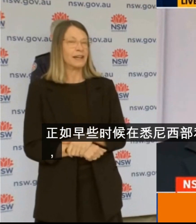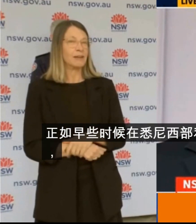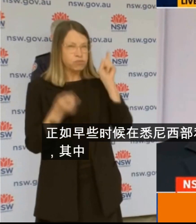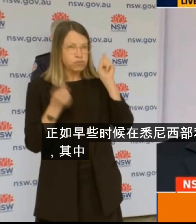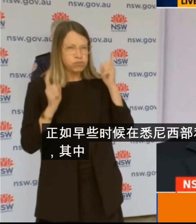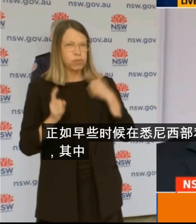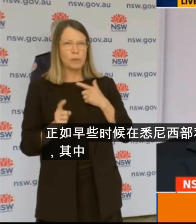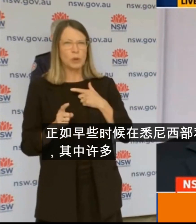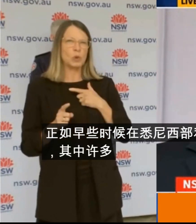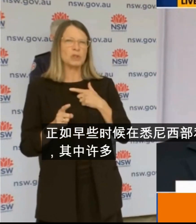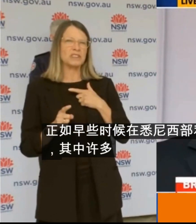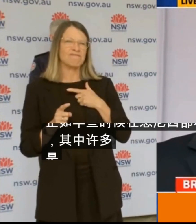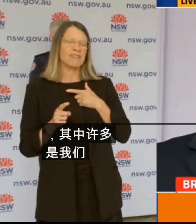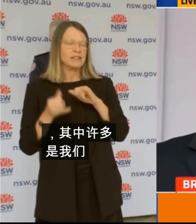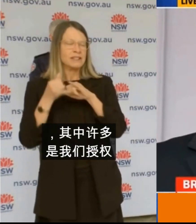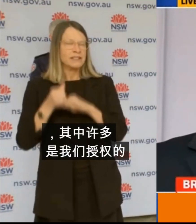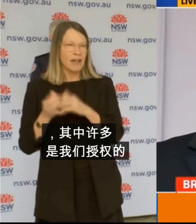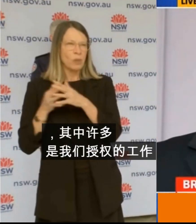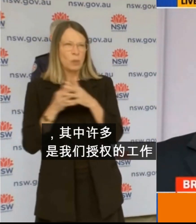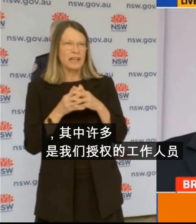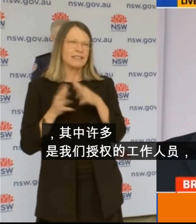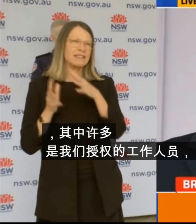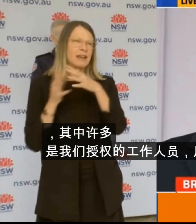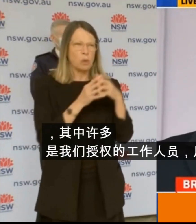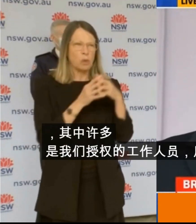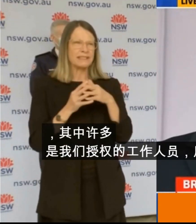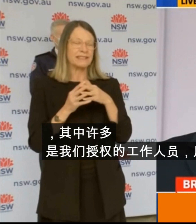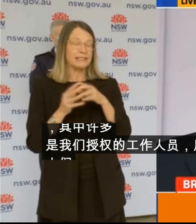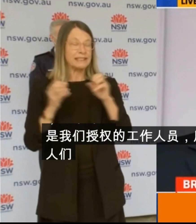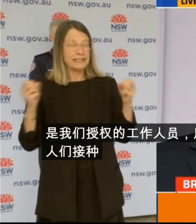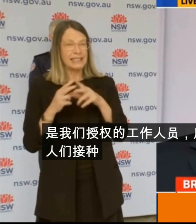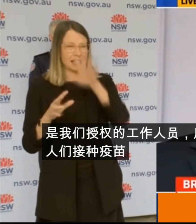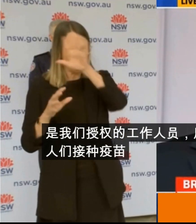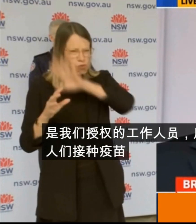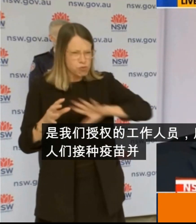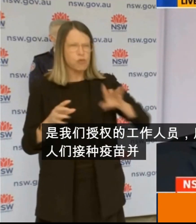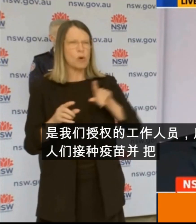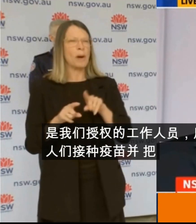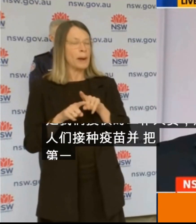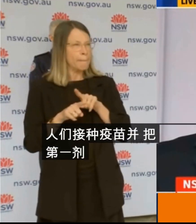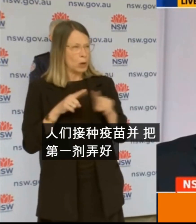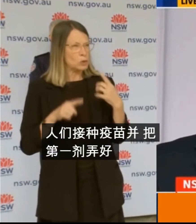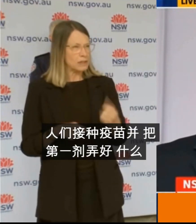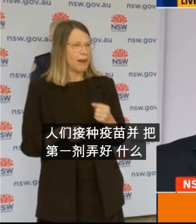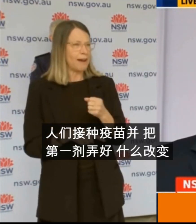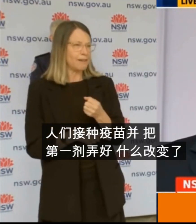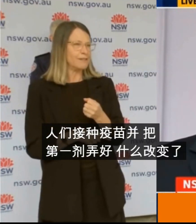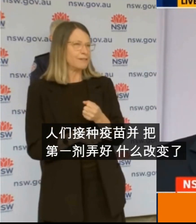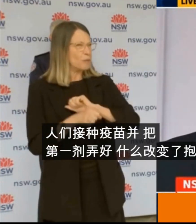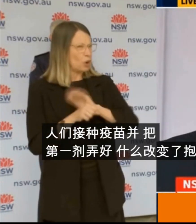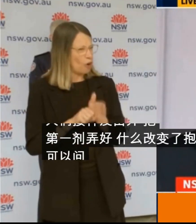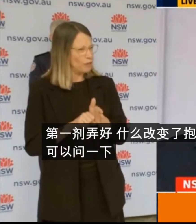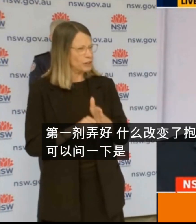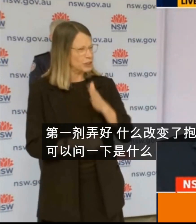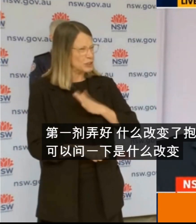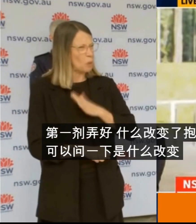and Southwestern Sydney, and many of those are in our authorised workers. So we need people to be vaccinated and to get that first dose. But what changed?